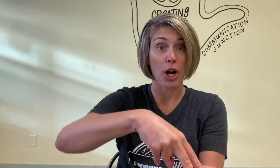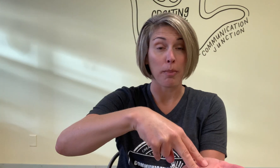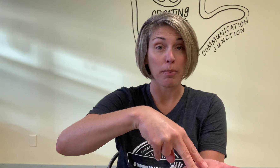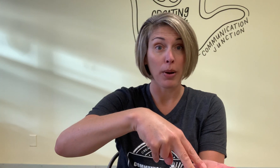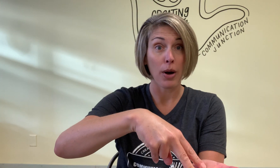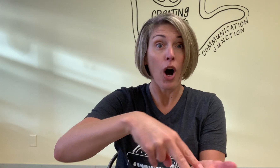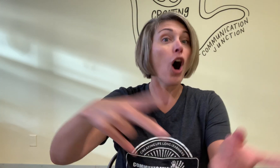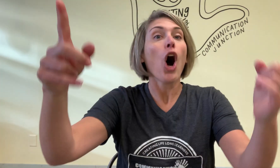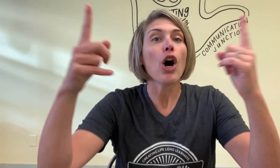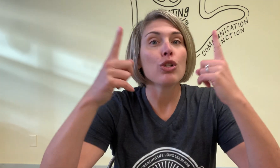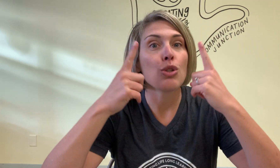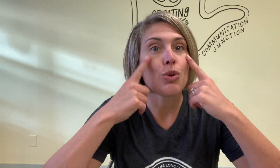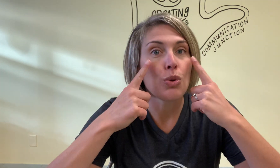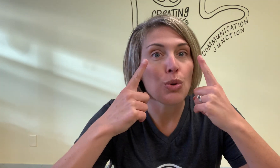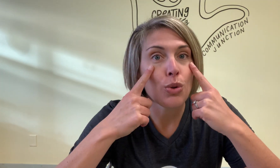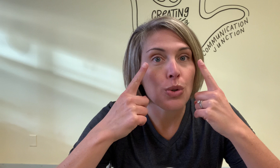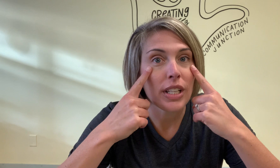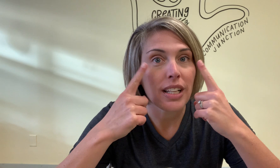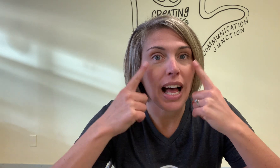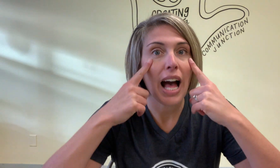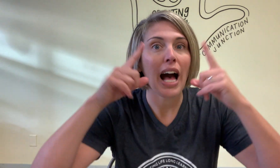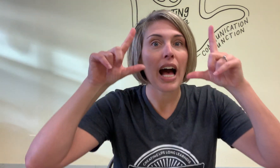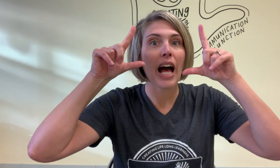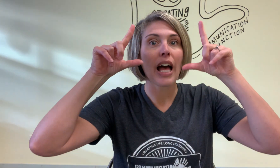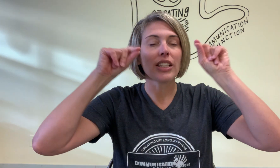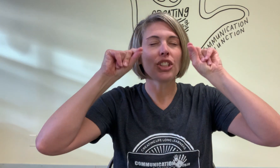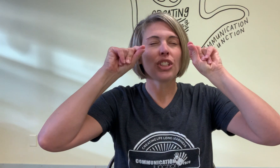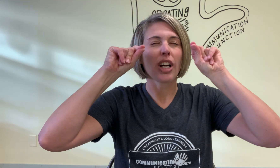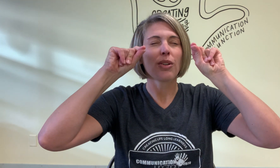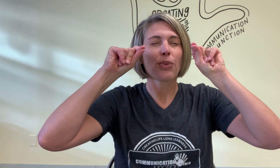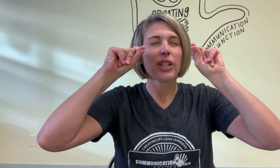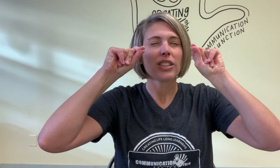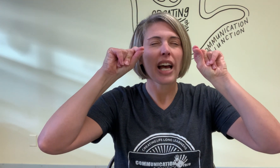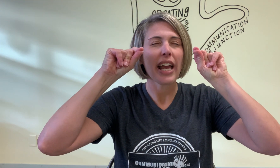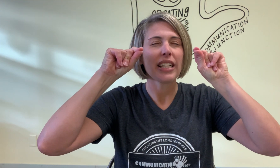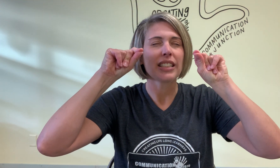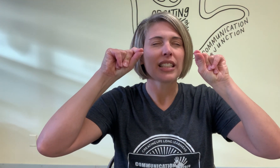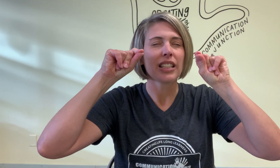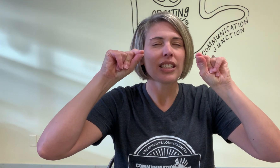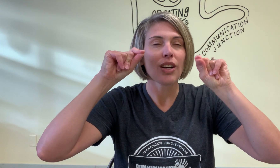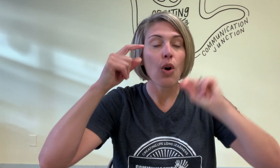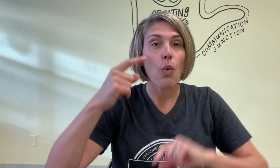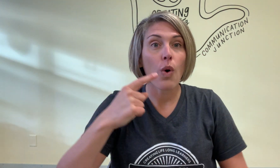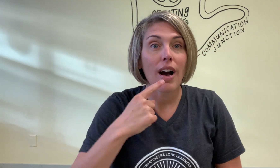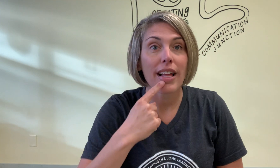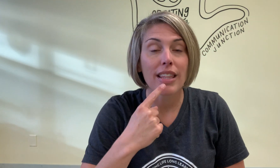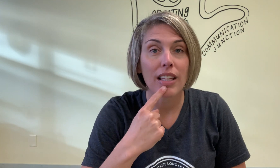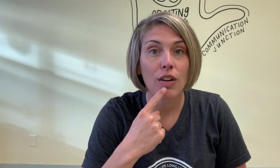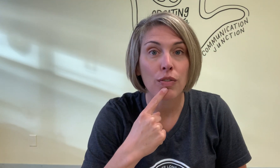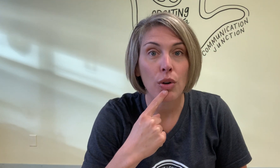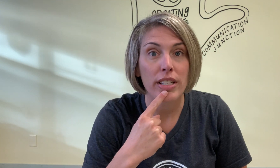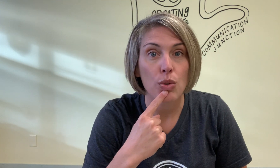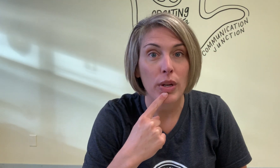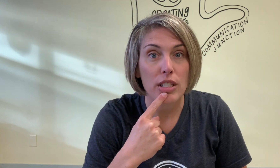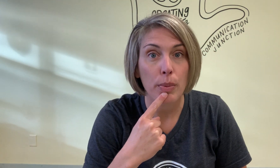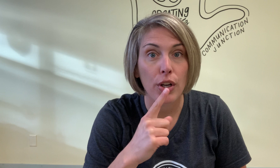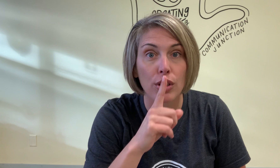jump. Two little eyes shut real tight. One little voice whispers,